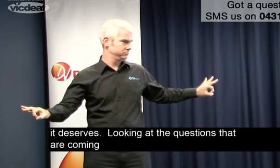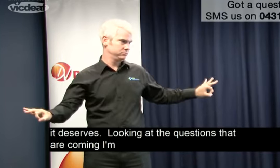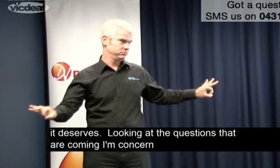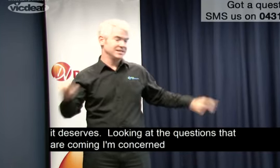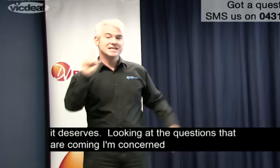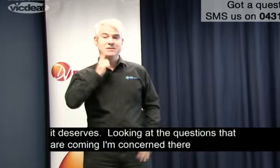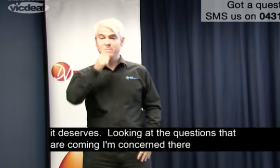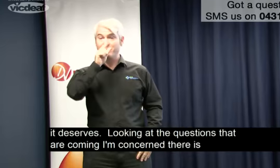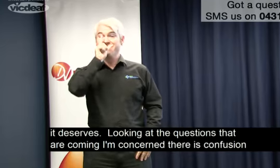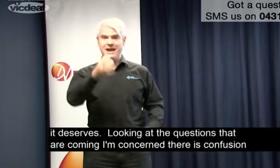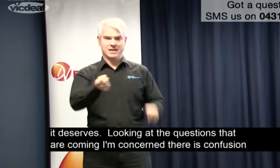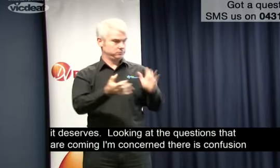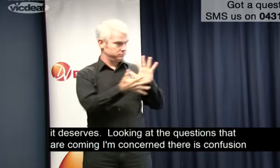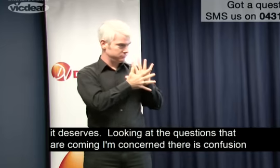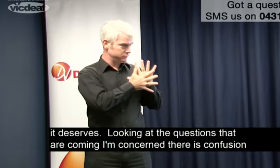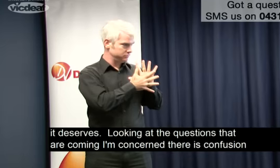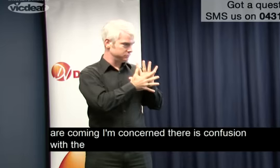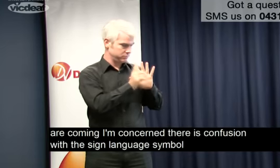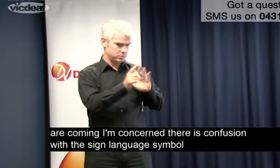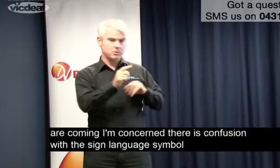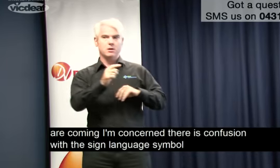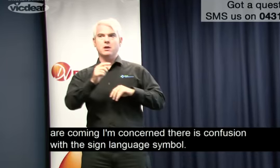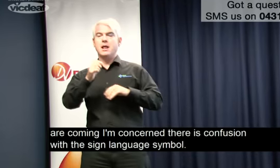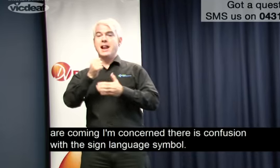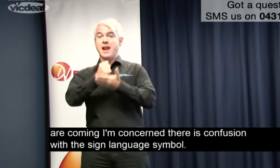deaf. Hearing people can actually receive that symbol as well.